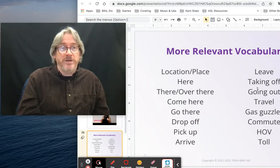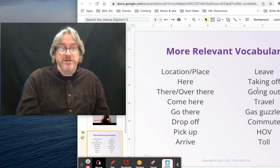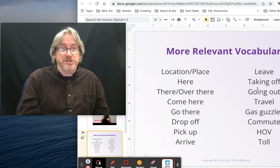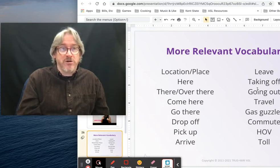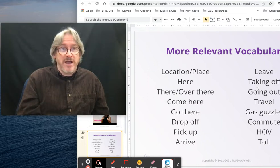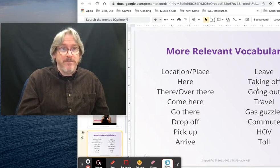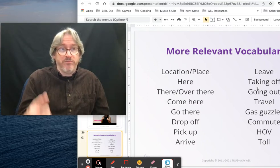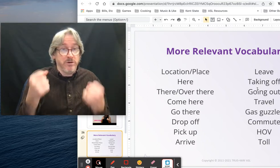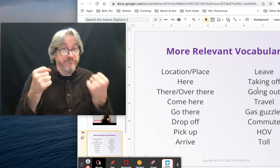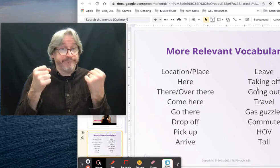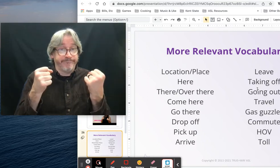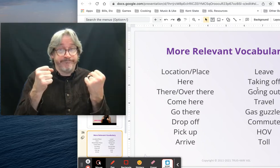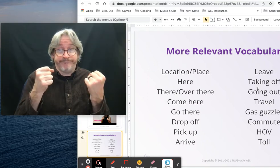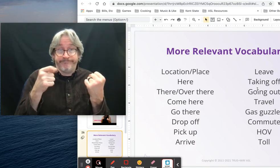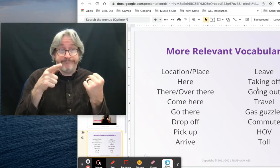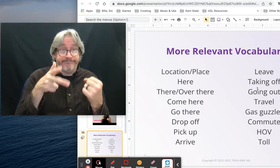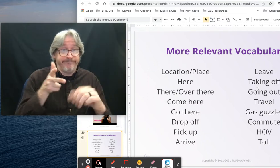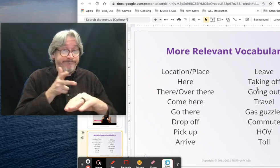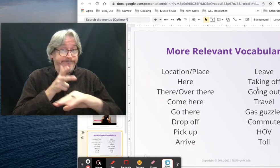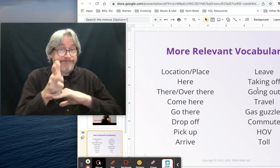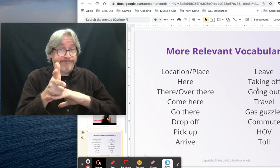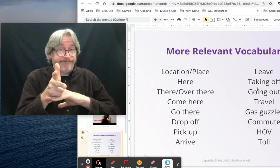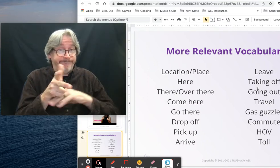you can describe or